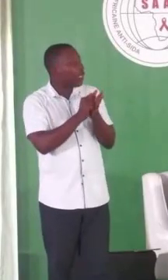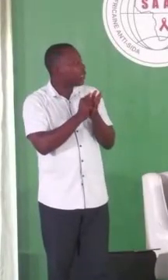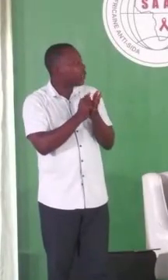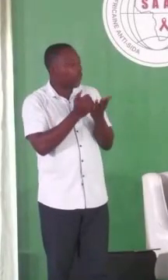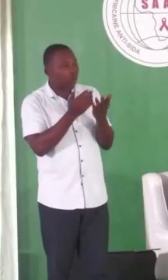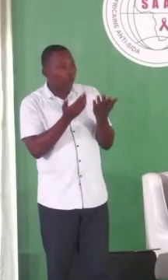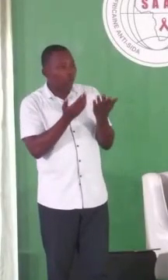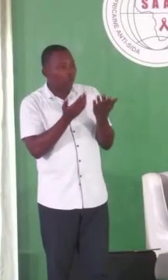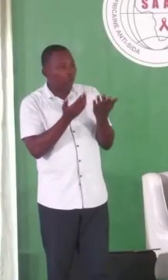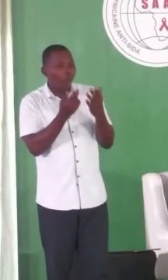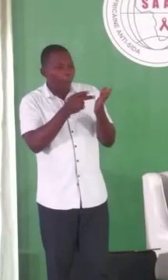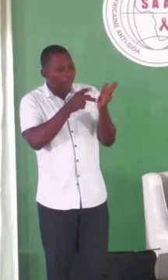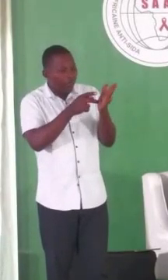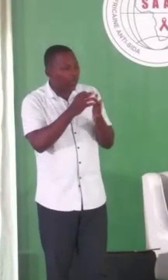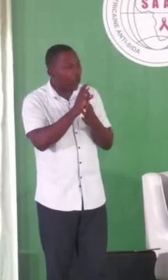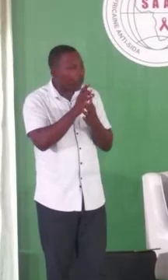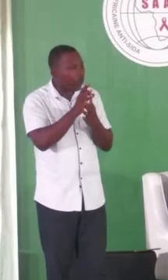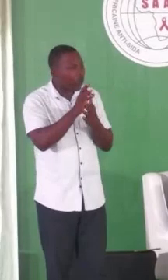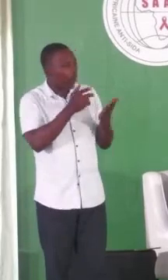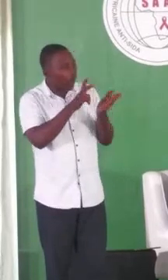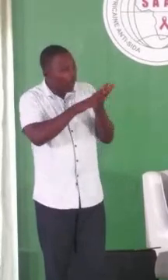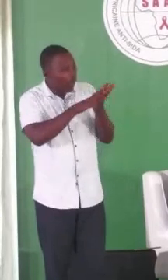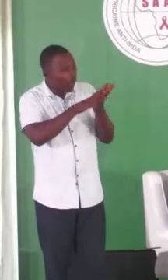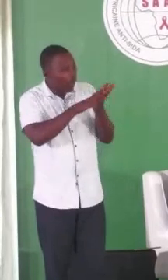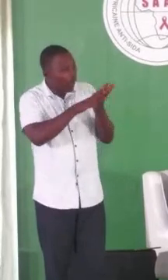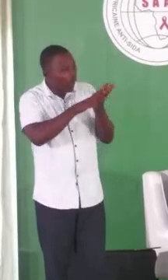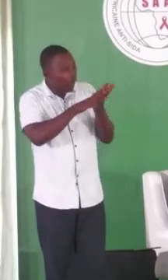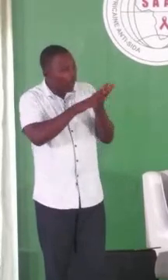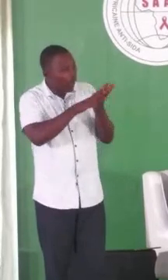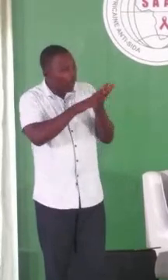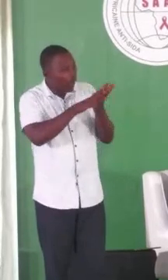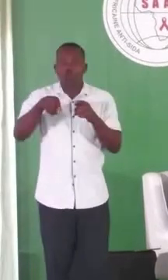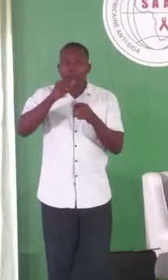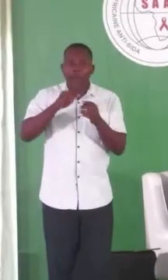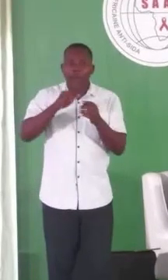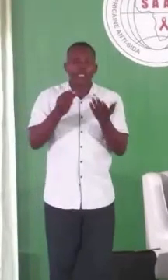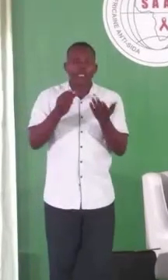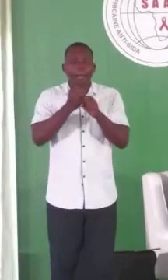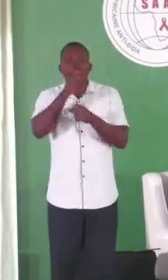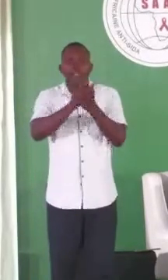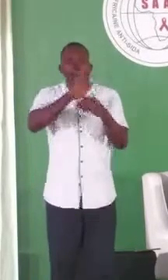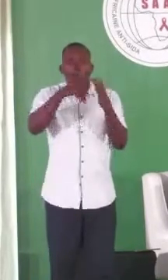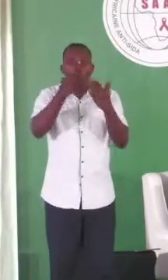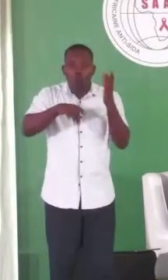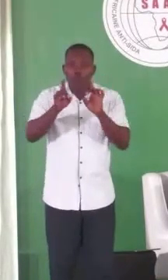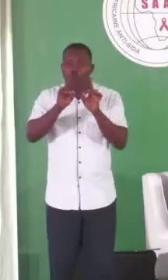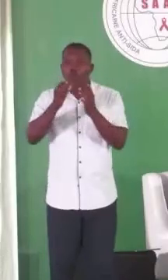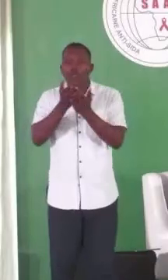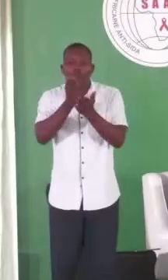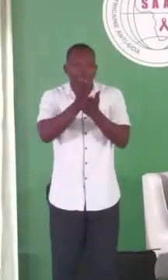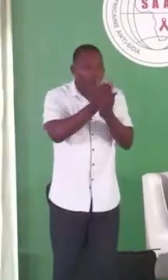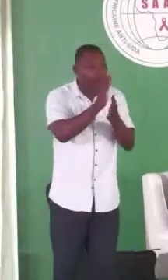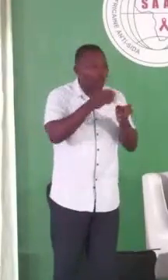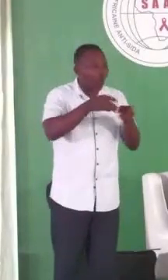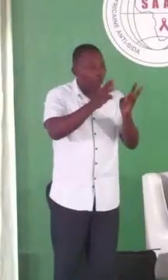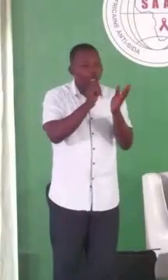validation process, but it's really necessary to make sure that you're doing things in the right way that will eventually lead